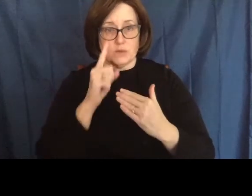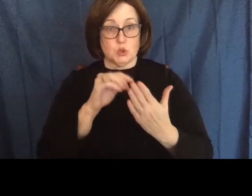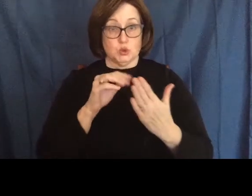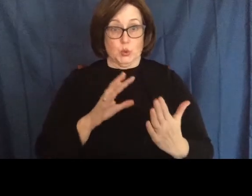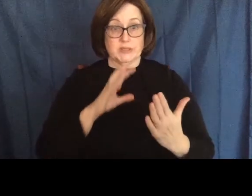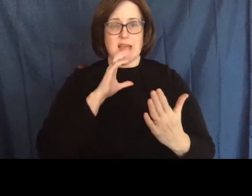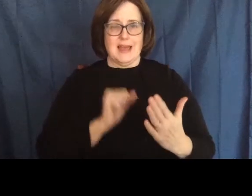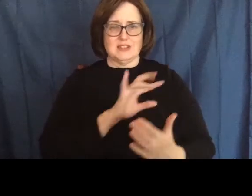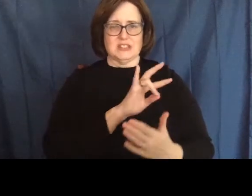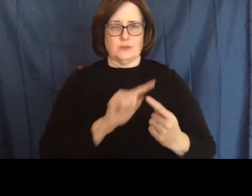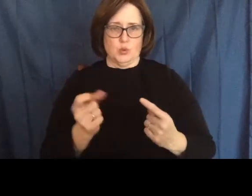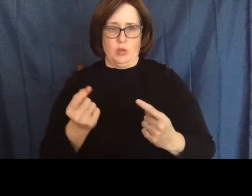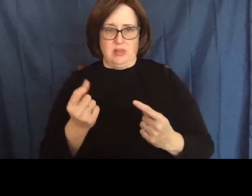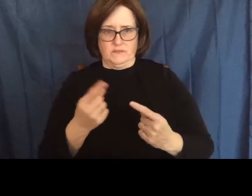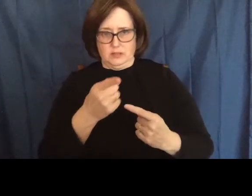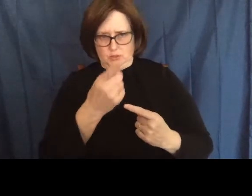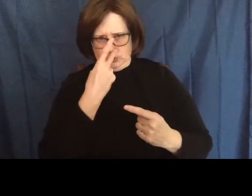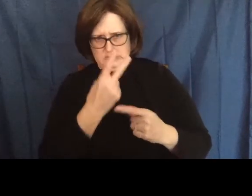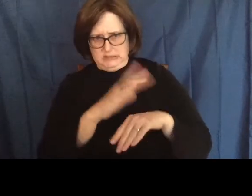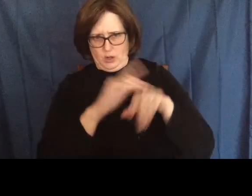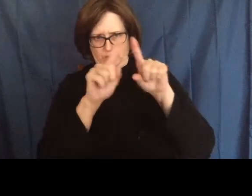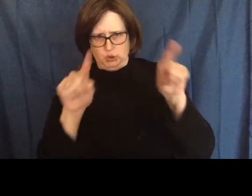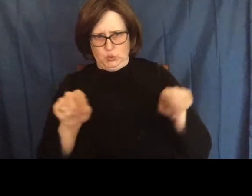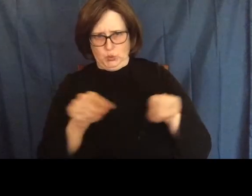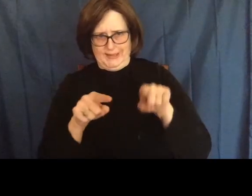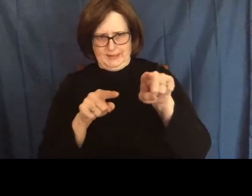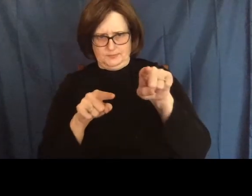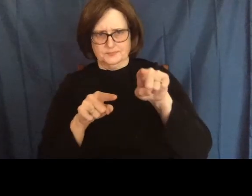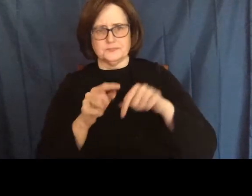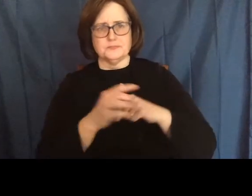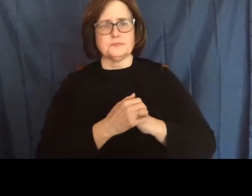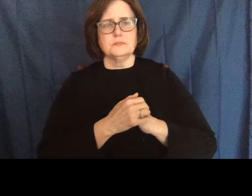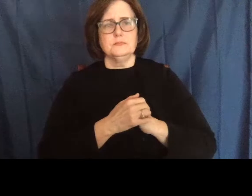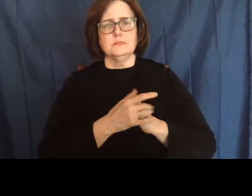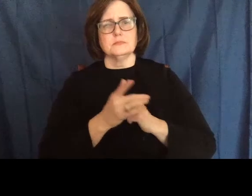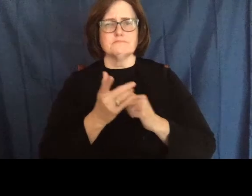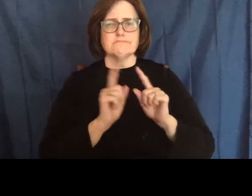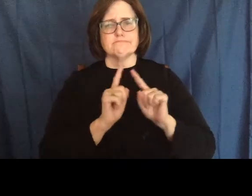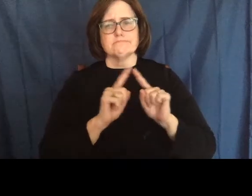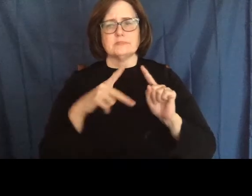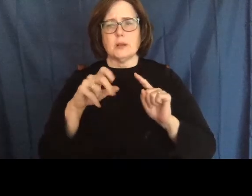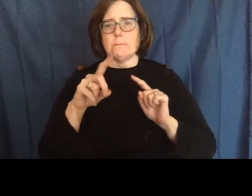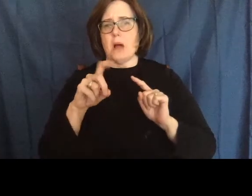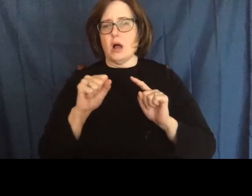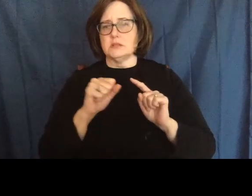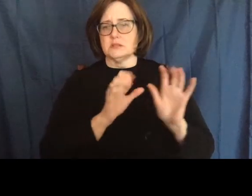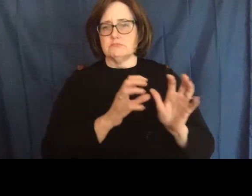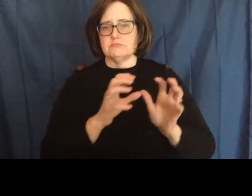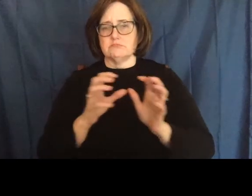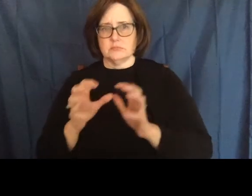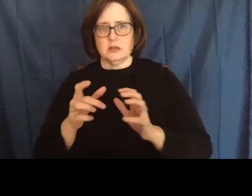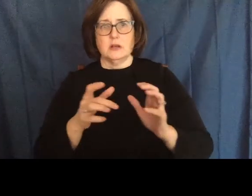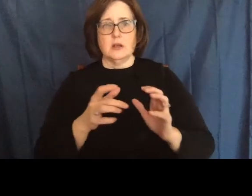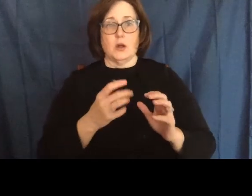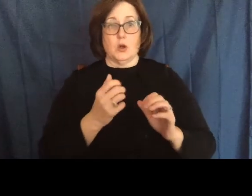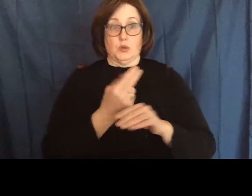Code Jumper, which you see on the screen in front of you, is a series of pods that connect through Bluetooth to an app.